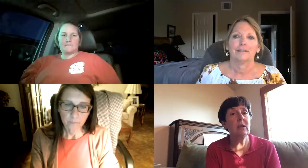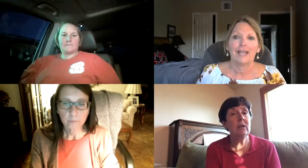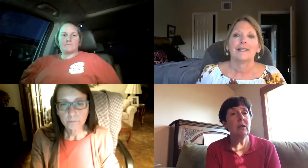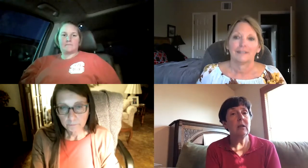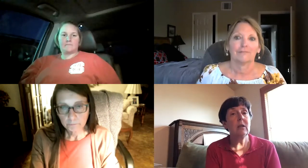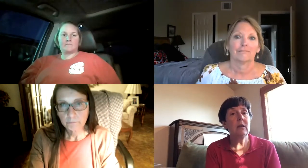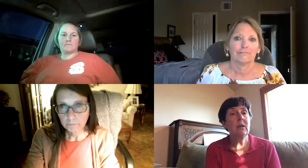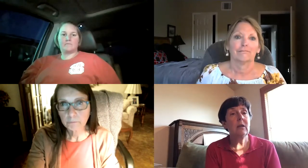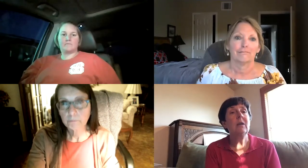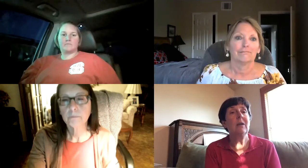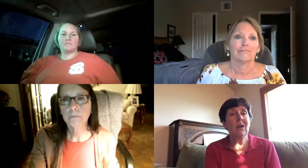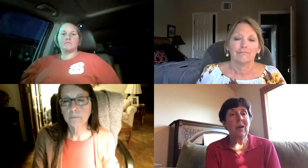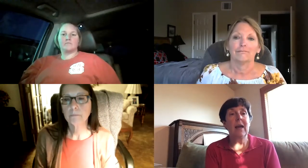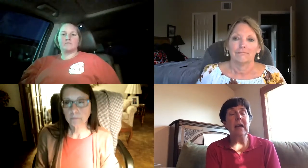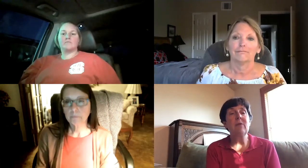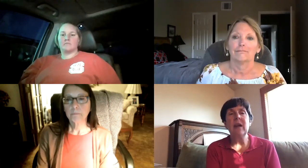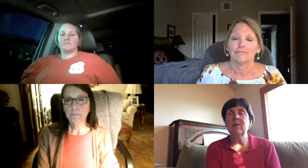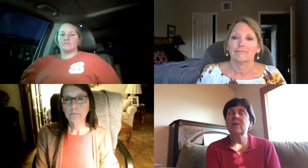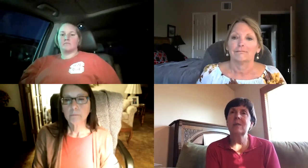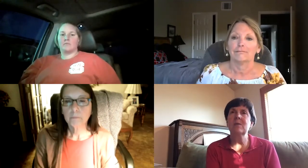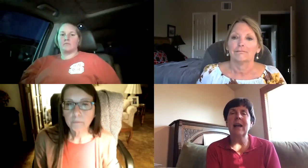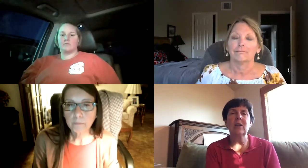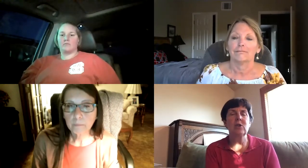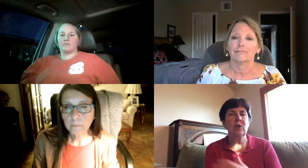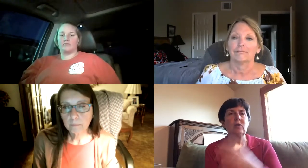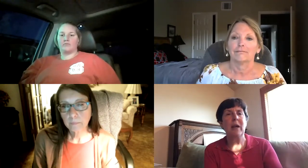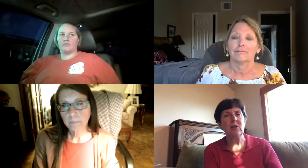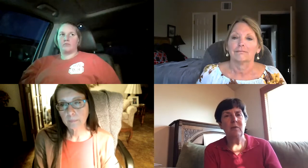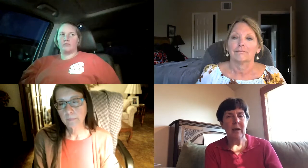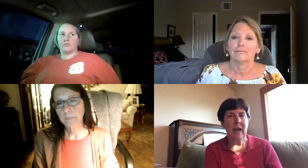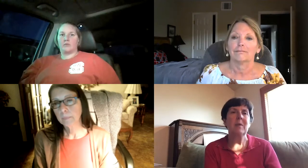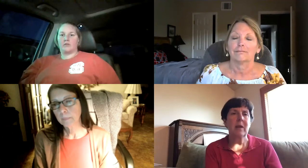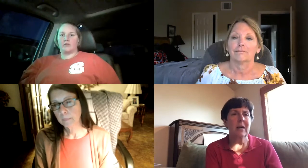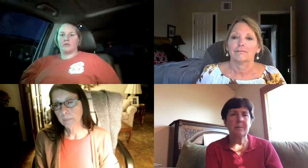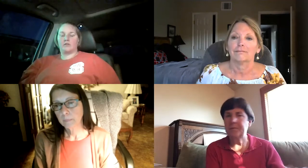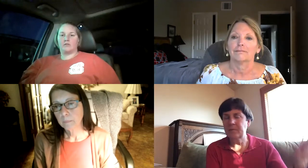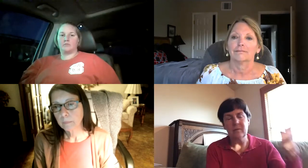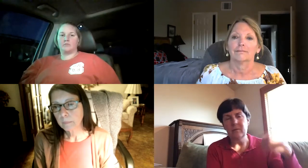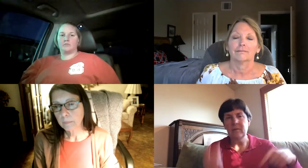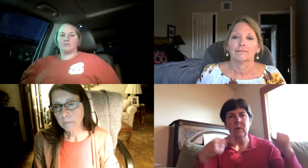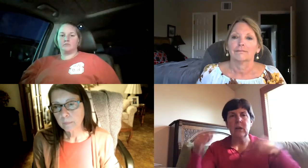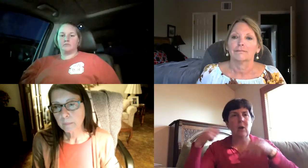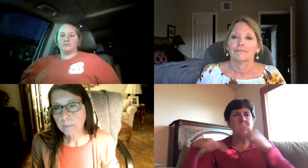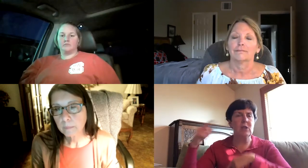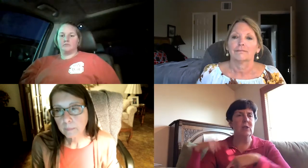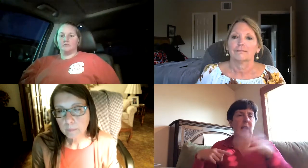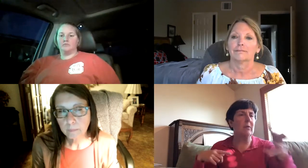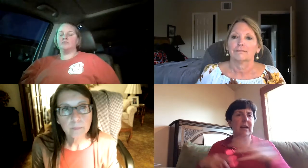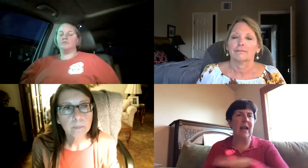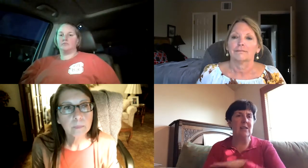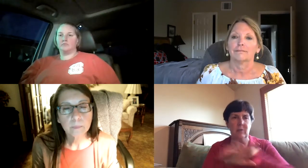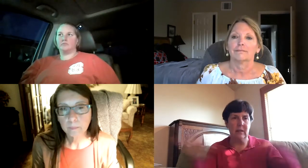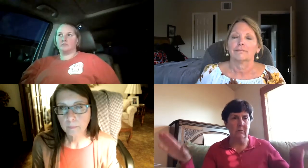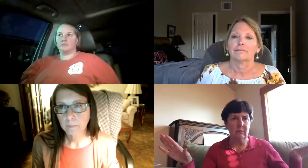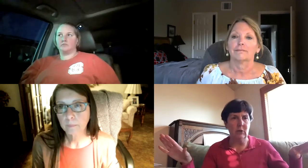good? Yes. Okay. And if it ever seems like there's too much vocabulary, we can always just, like we